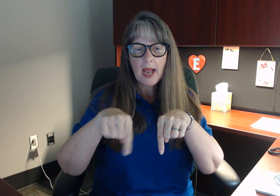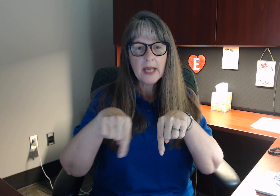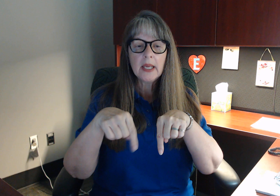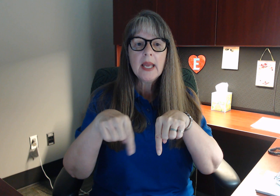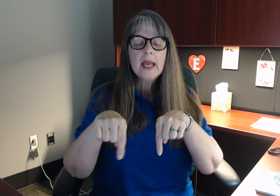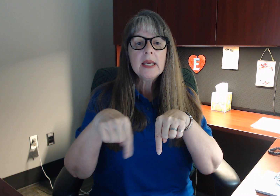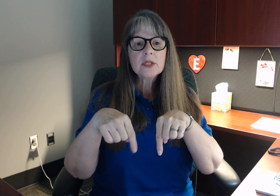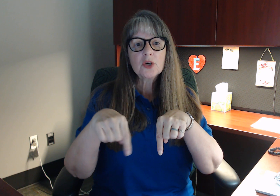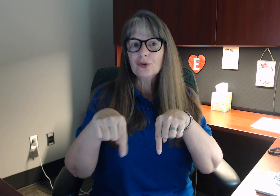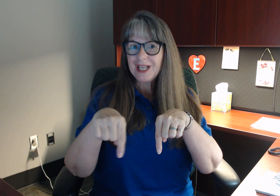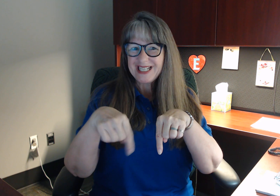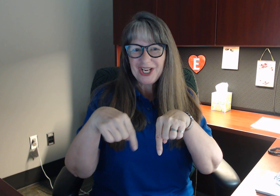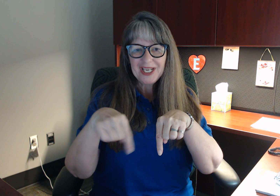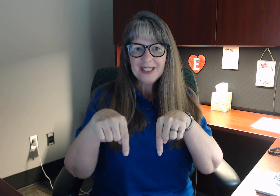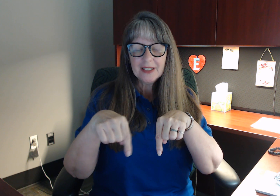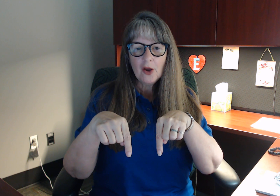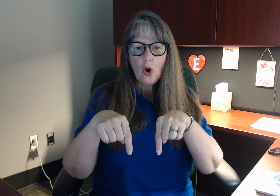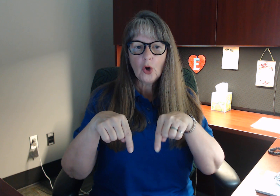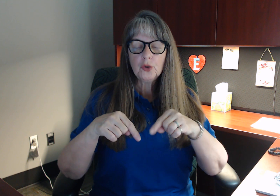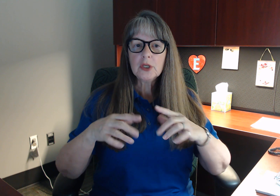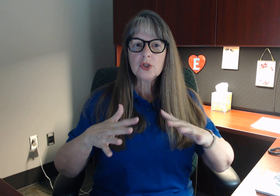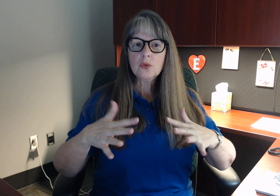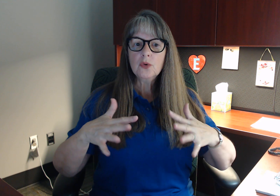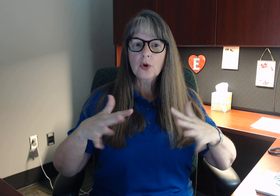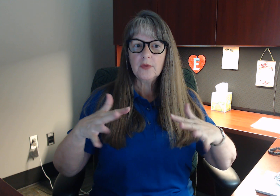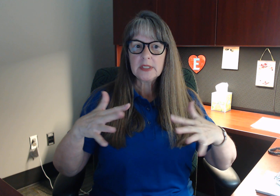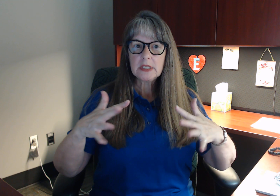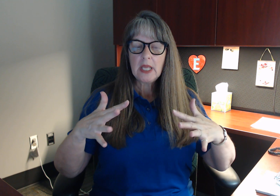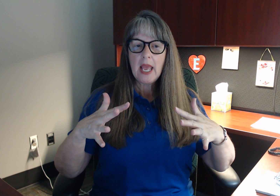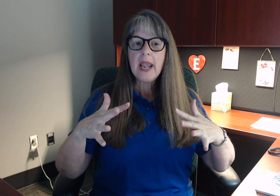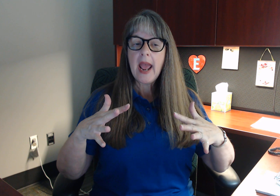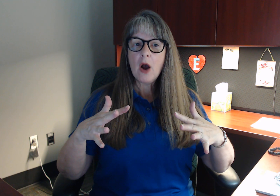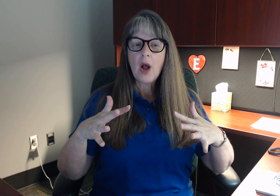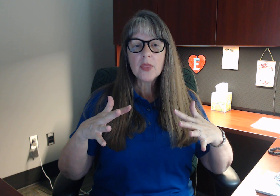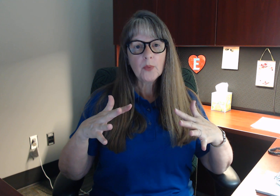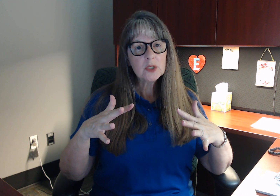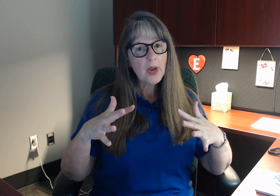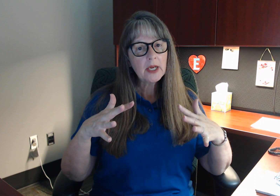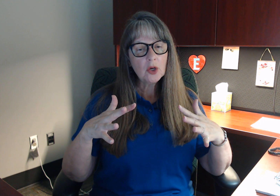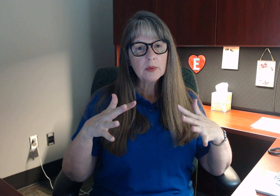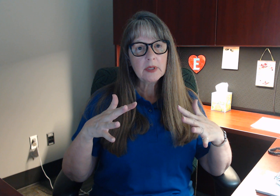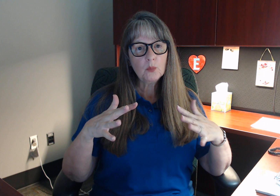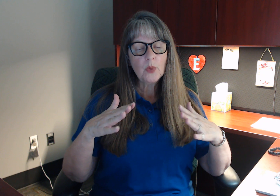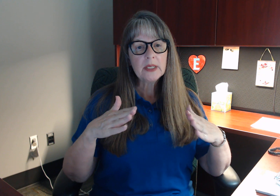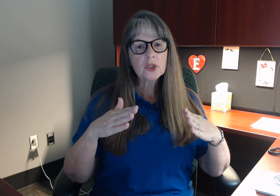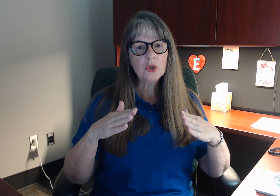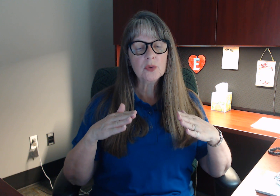back, is because your leg is shaking. Or you can do nervous. Now, the reason why I can know when to use it